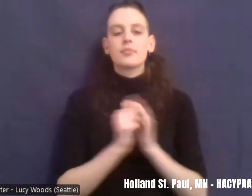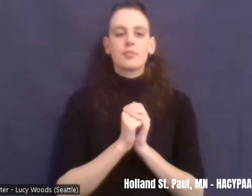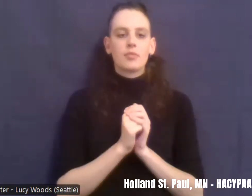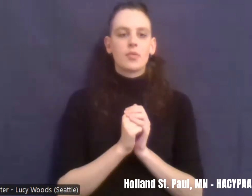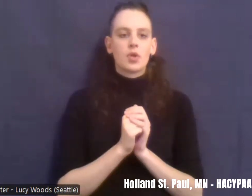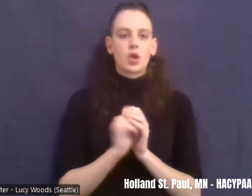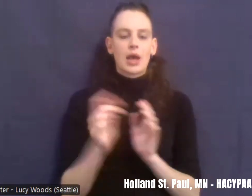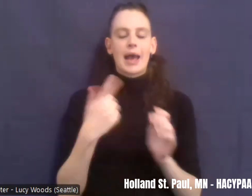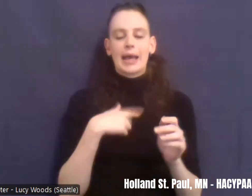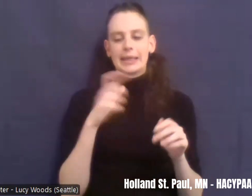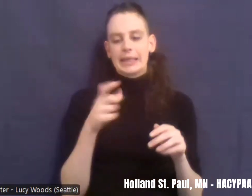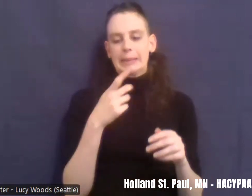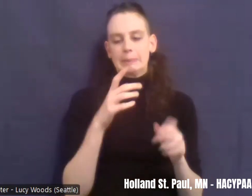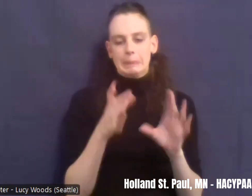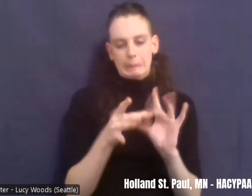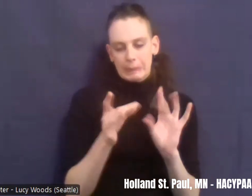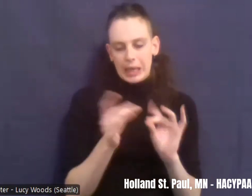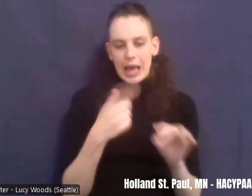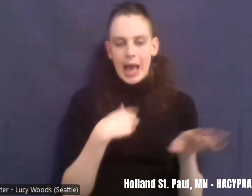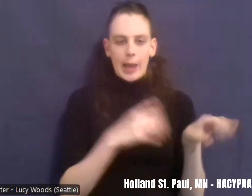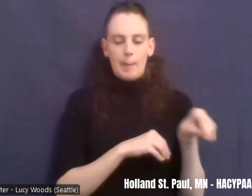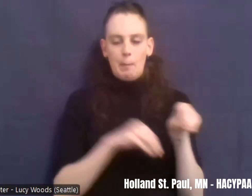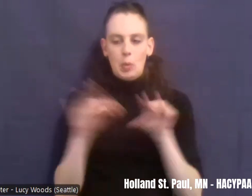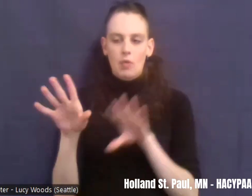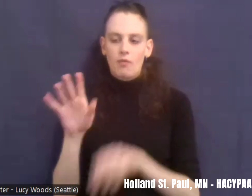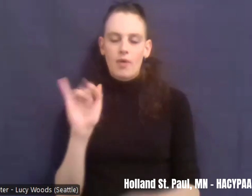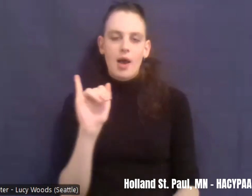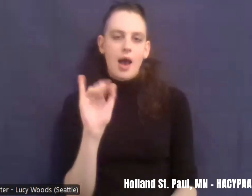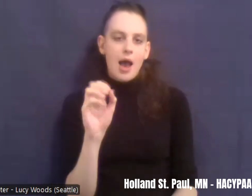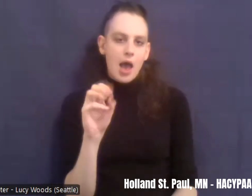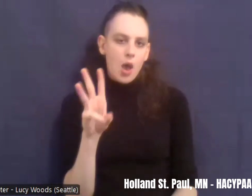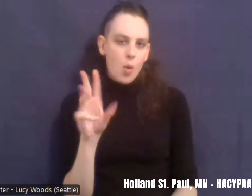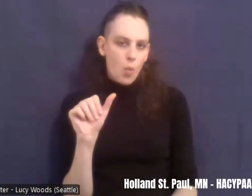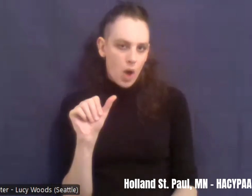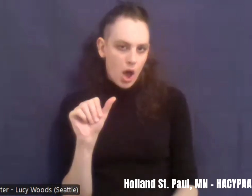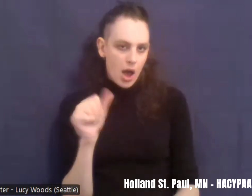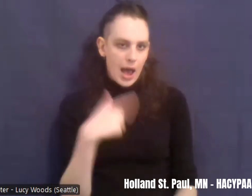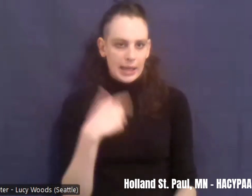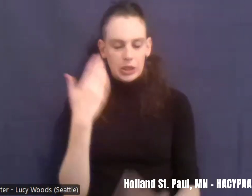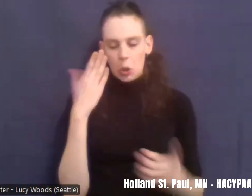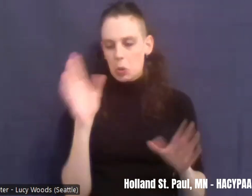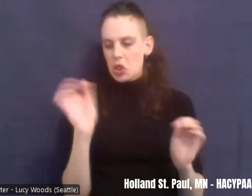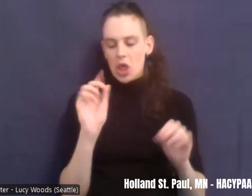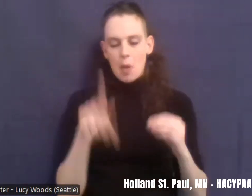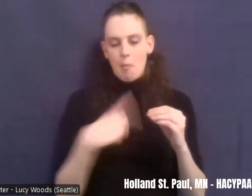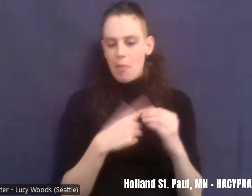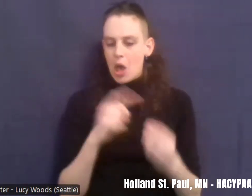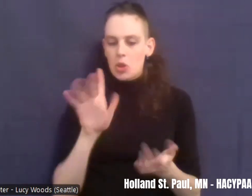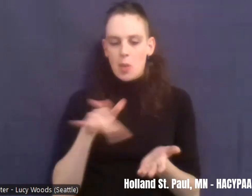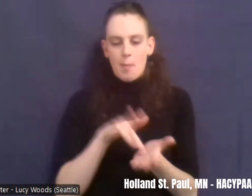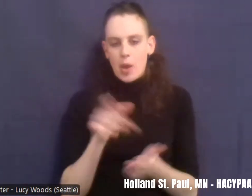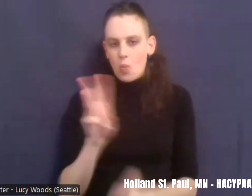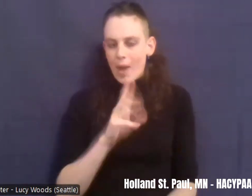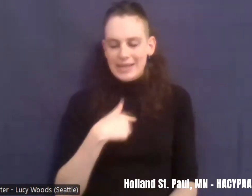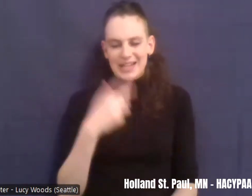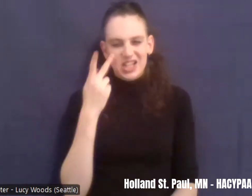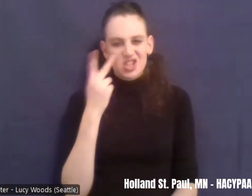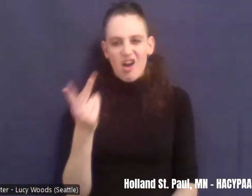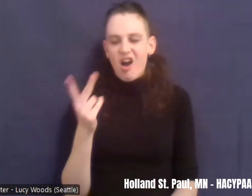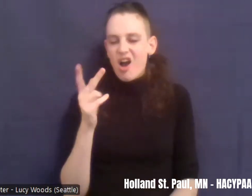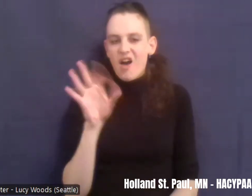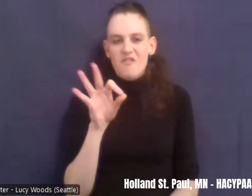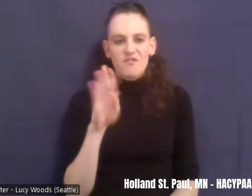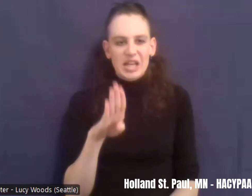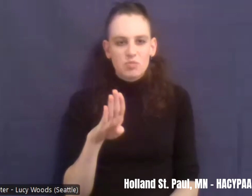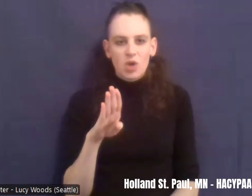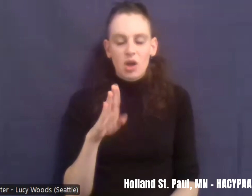to Iowa because I didn't know anything about like the Midwest, and I saw like a Facebook article that was like cost of living